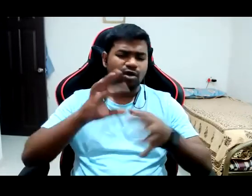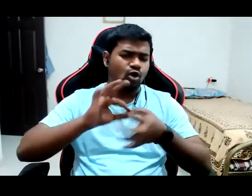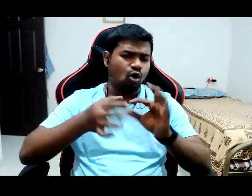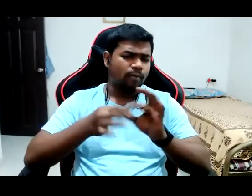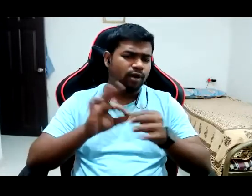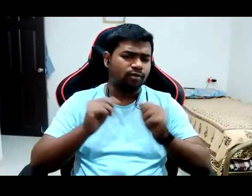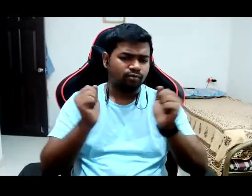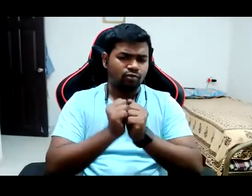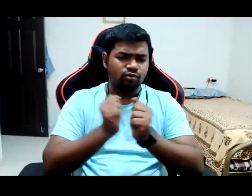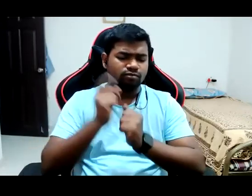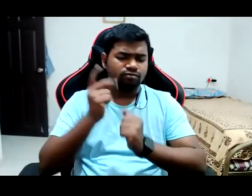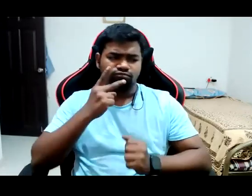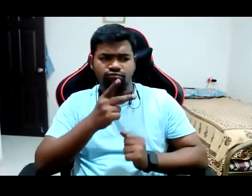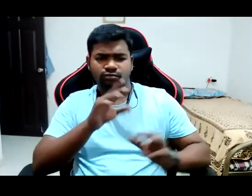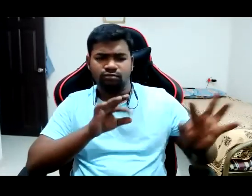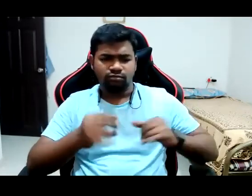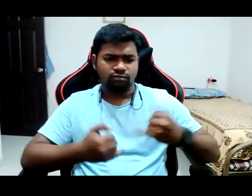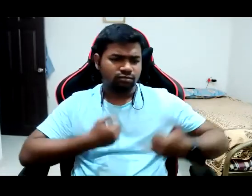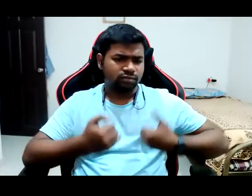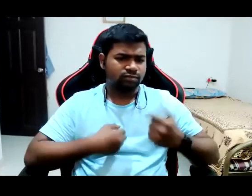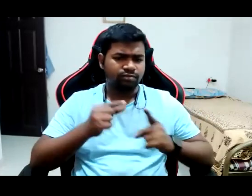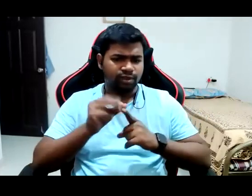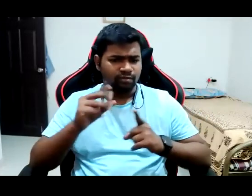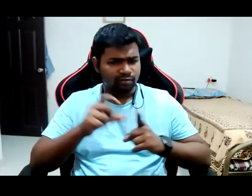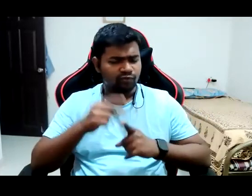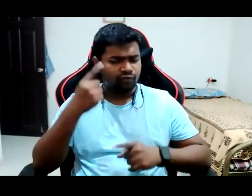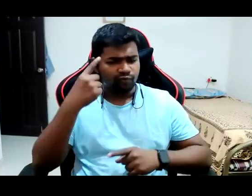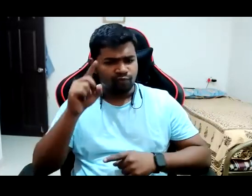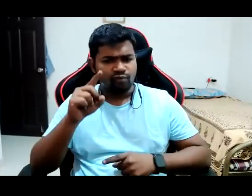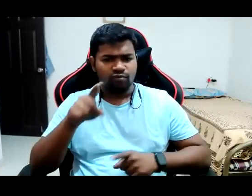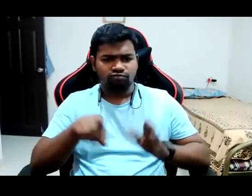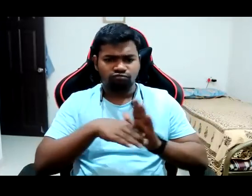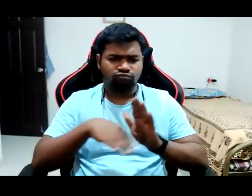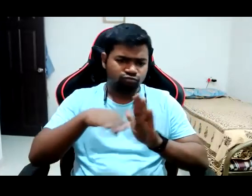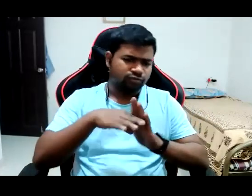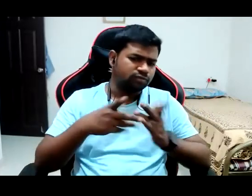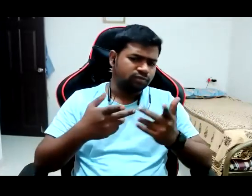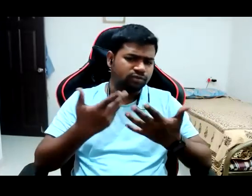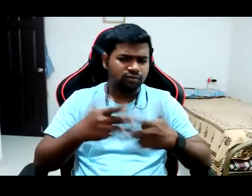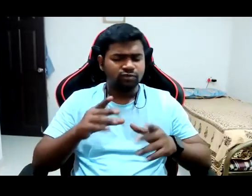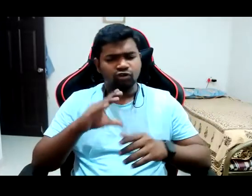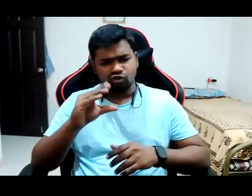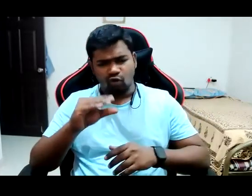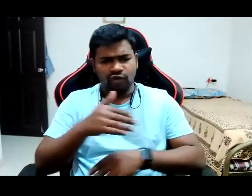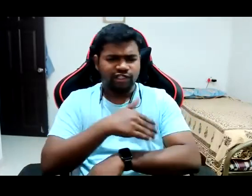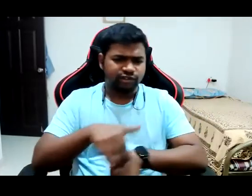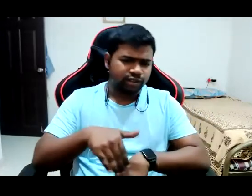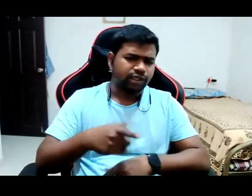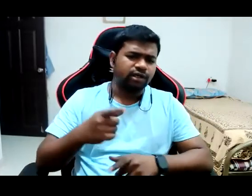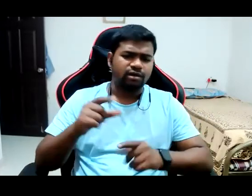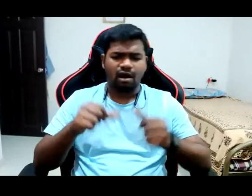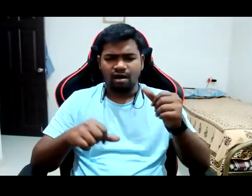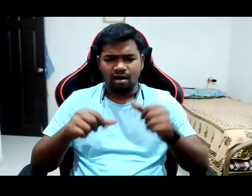they're interested to consider people with disabilities for positions. It could be, software engineer, data science, but it can also